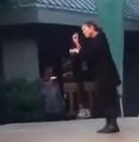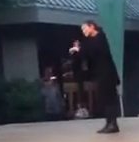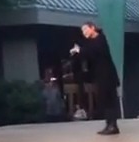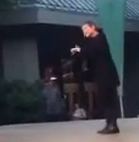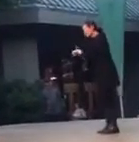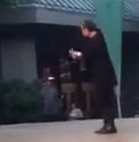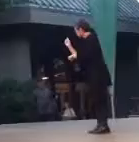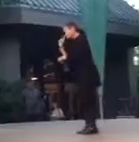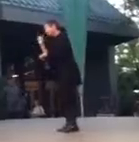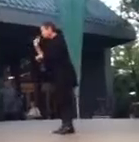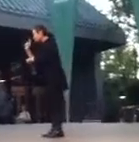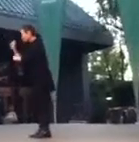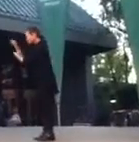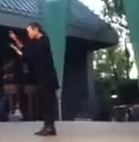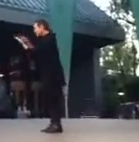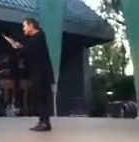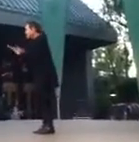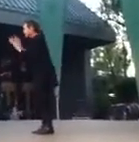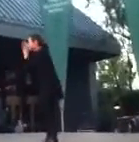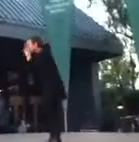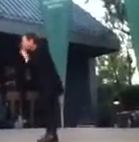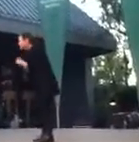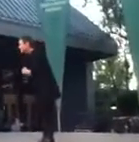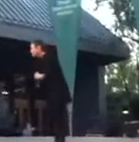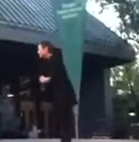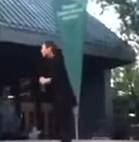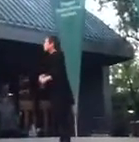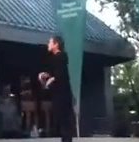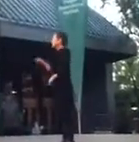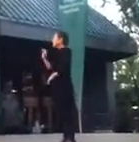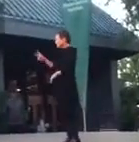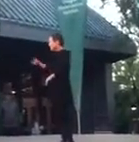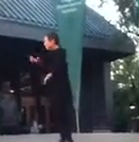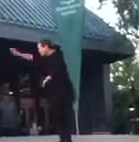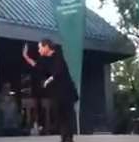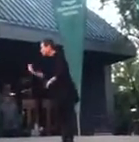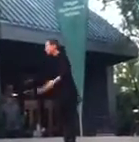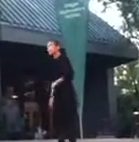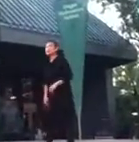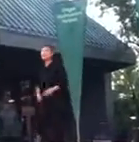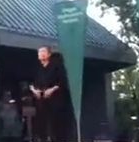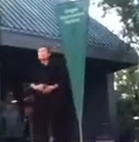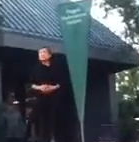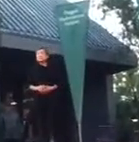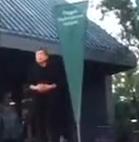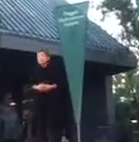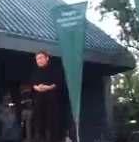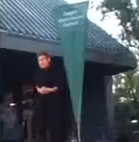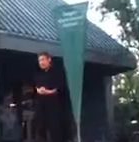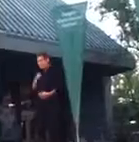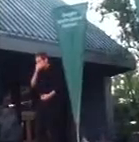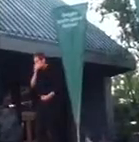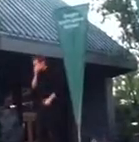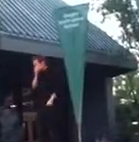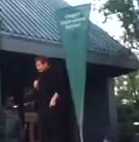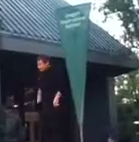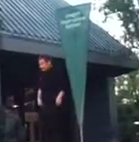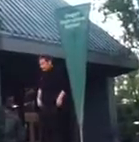one more chance, only one more chance for you. No more cats. Go. The boy